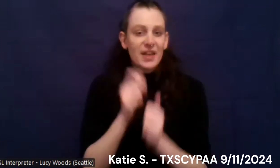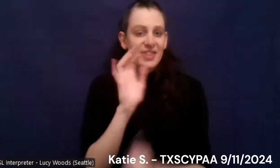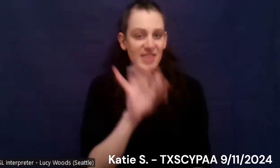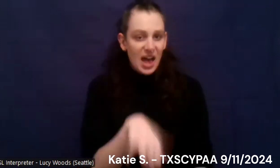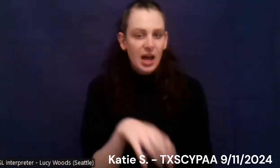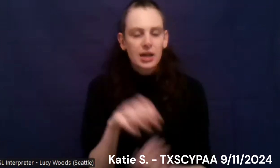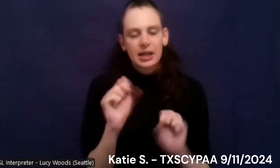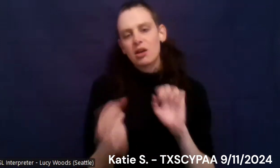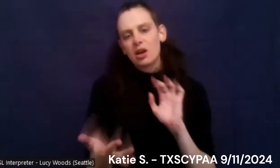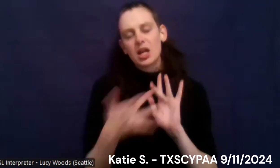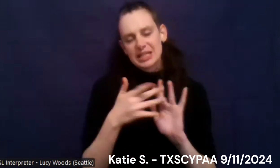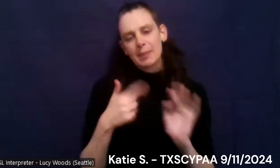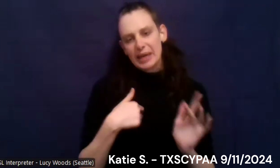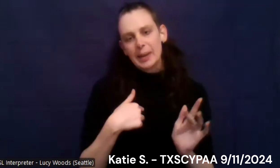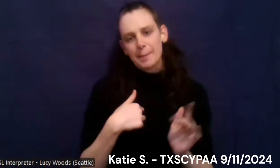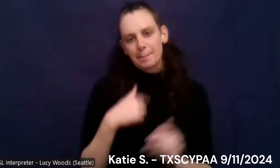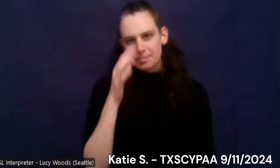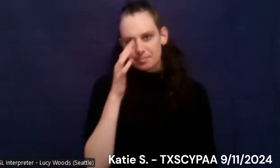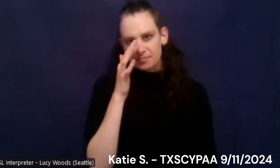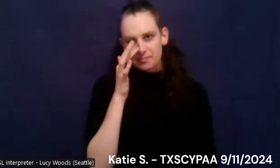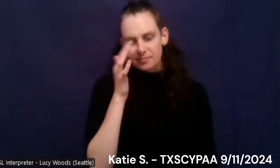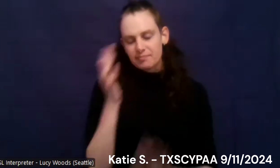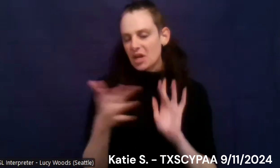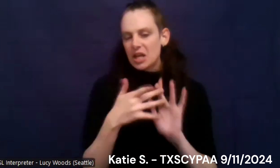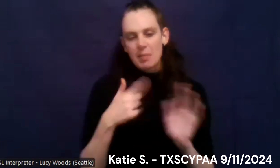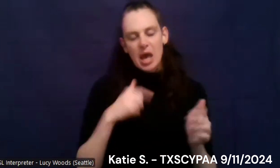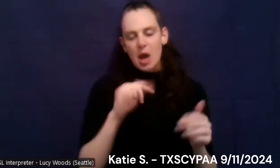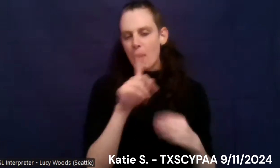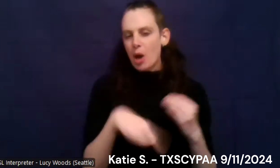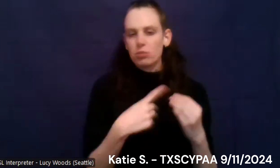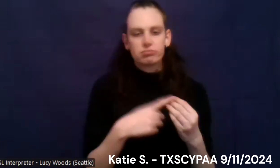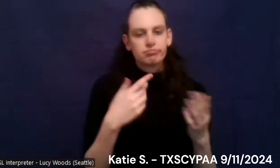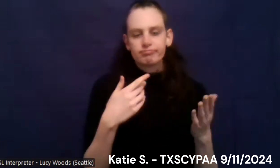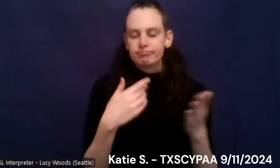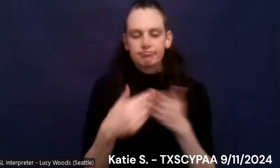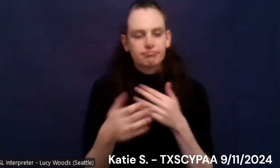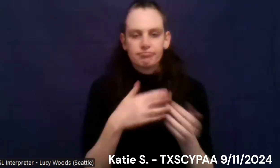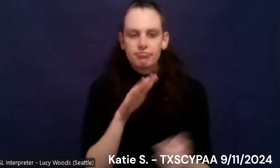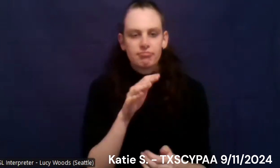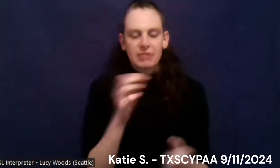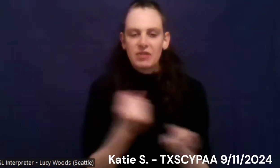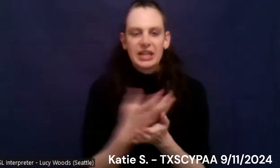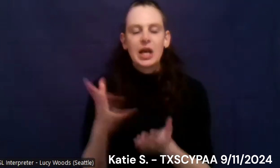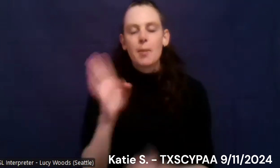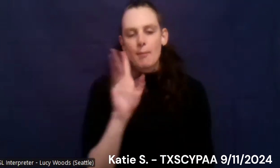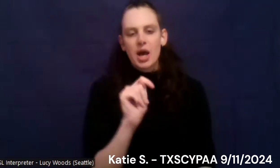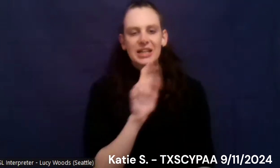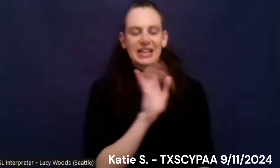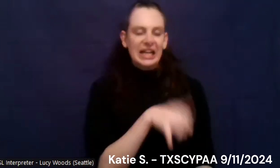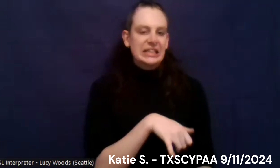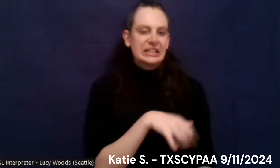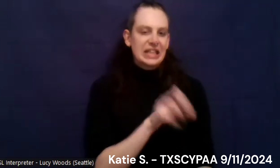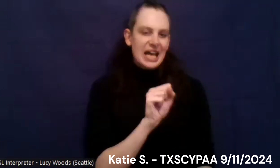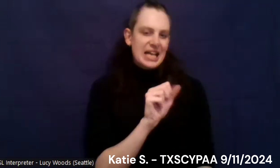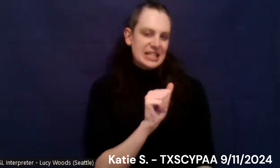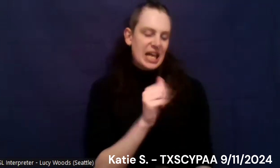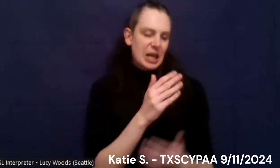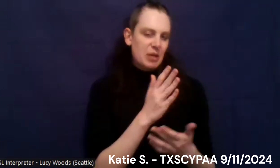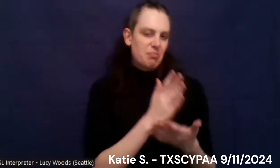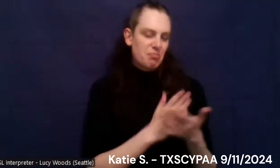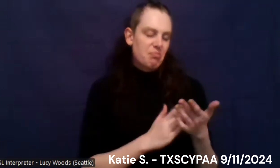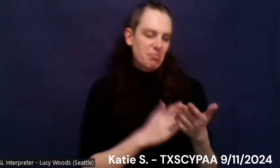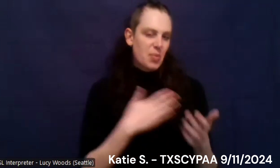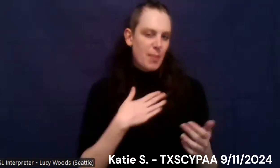to reach out to me about anything, but that is a part of my story as well. So I get